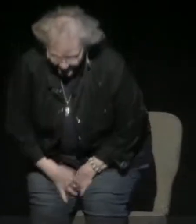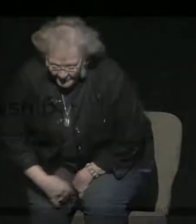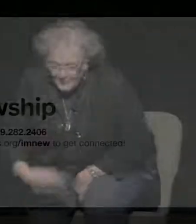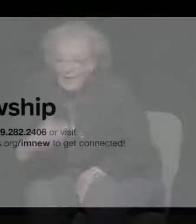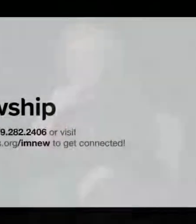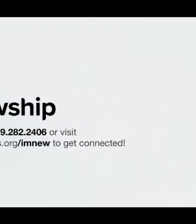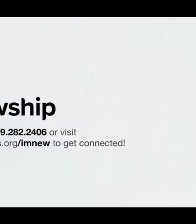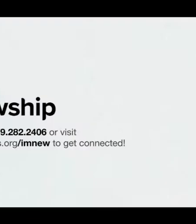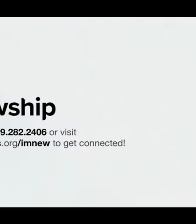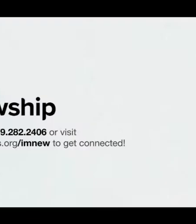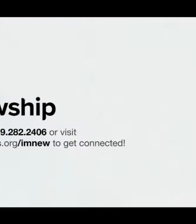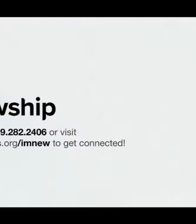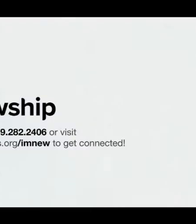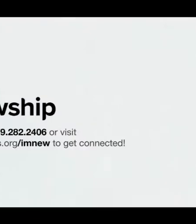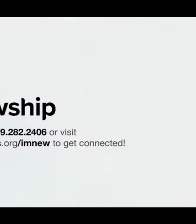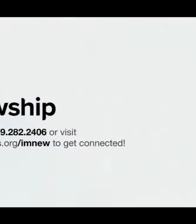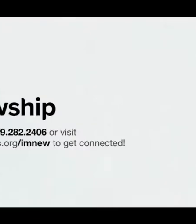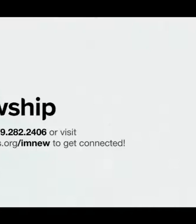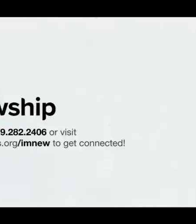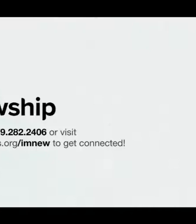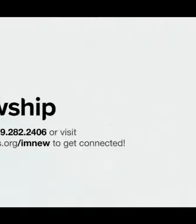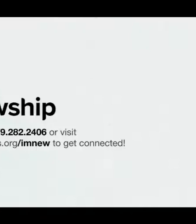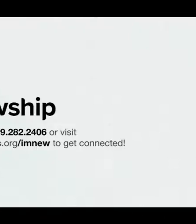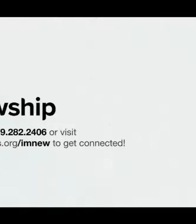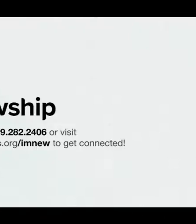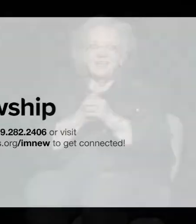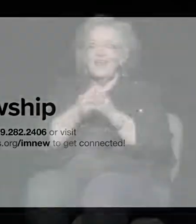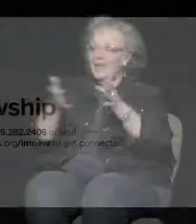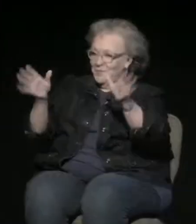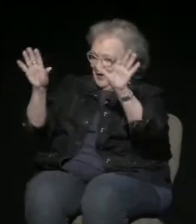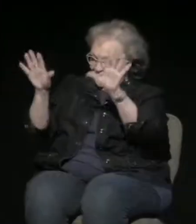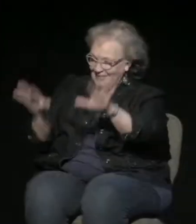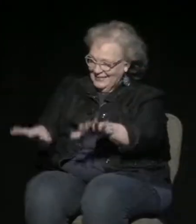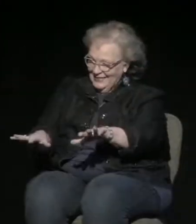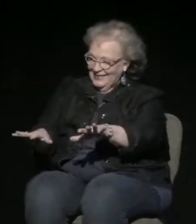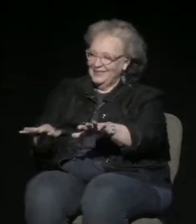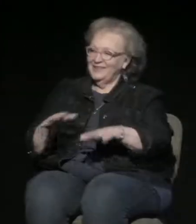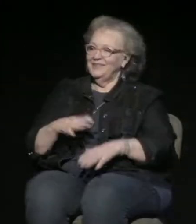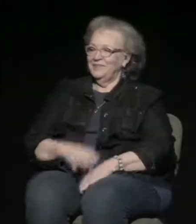Good morning, Fellowship You may have a seat